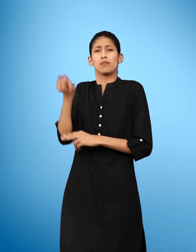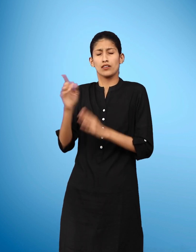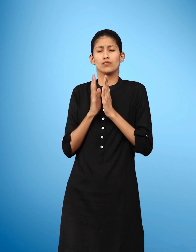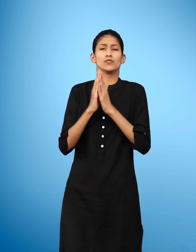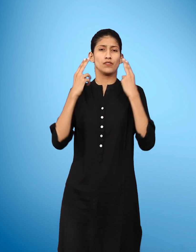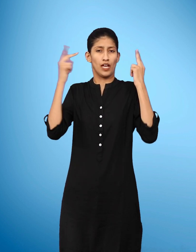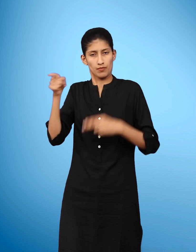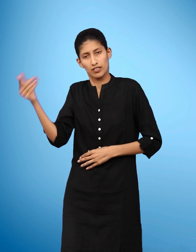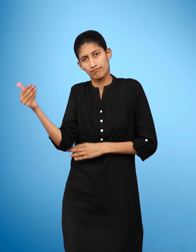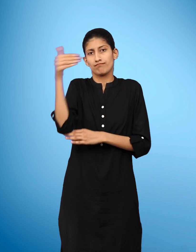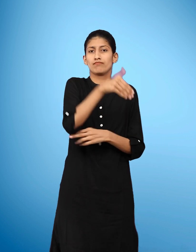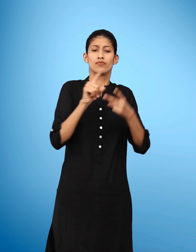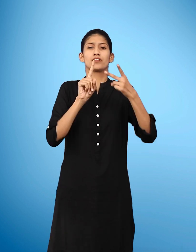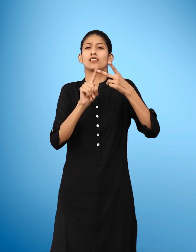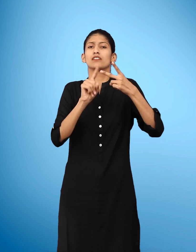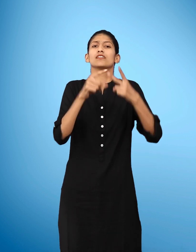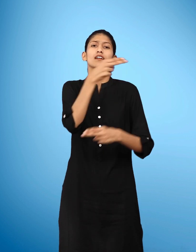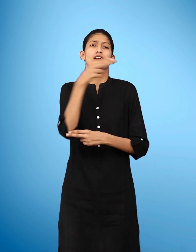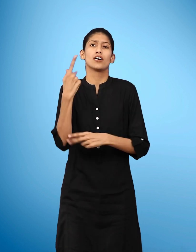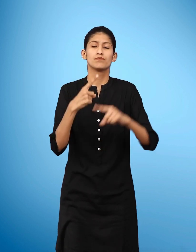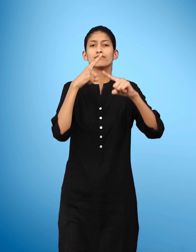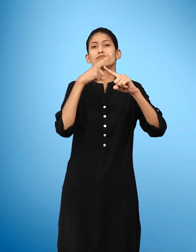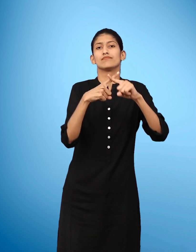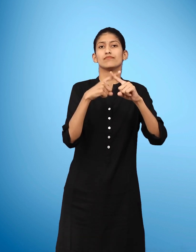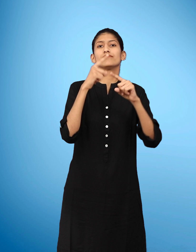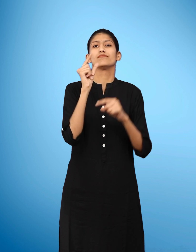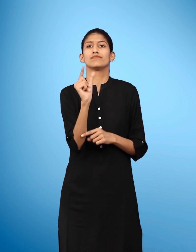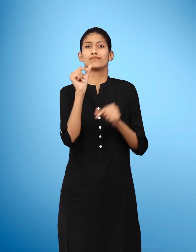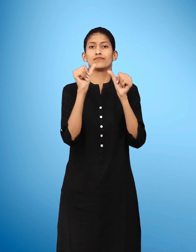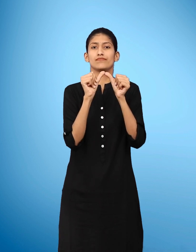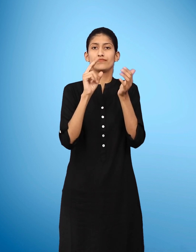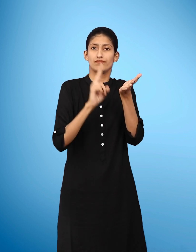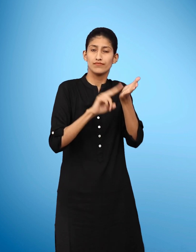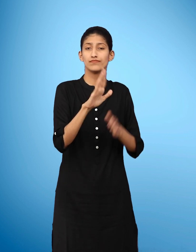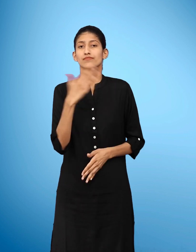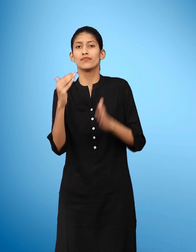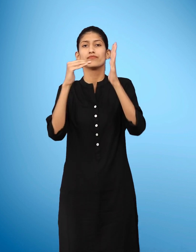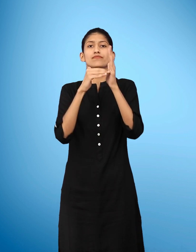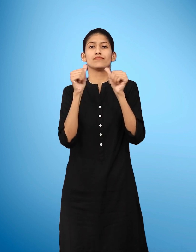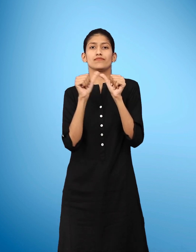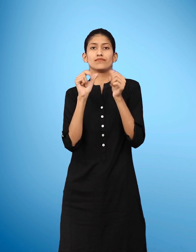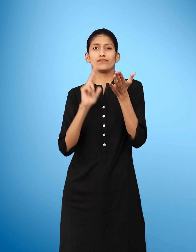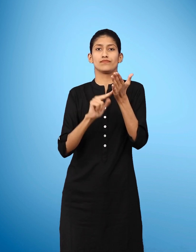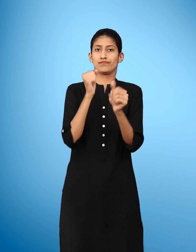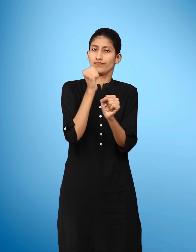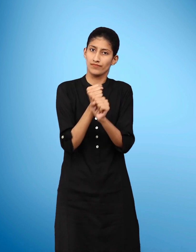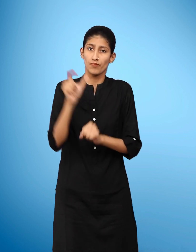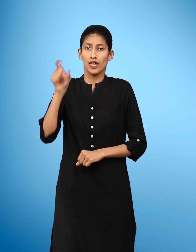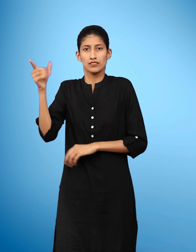1,600 years ago, Xuan who came around 1,400 years ago, and